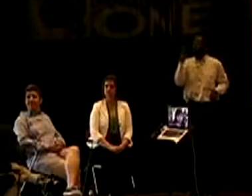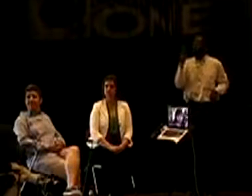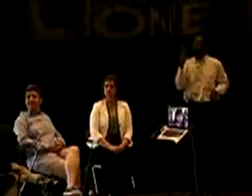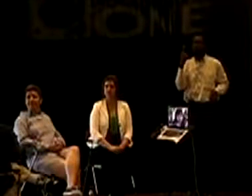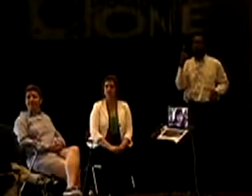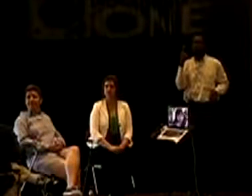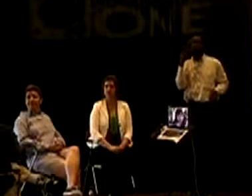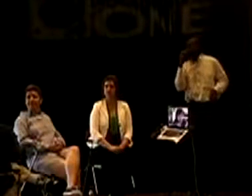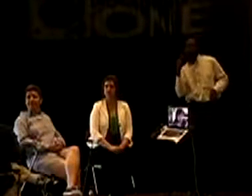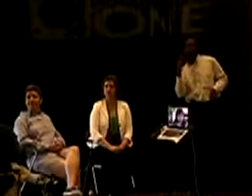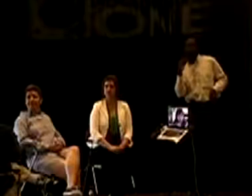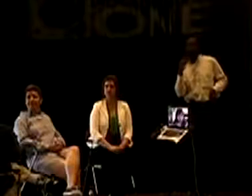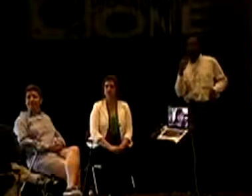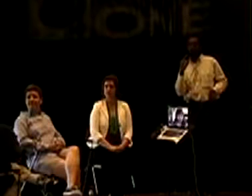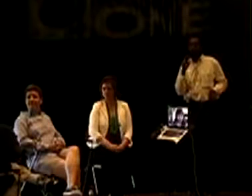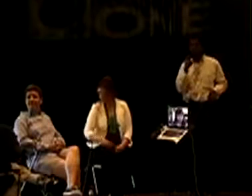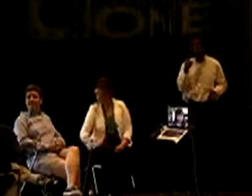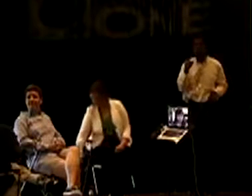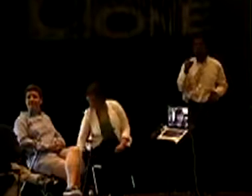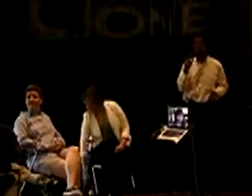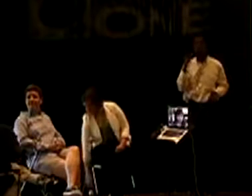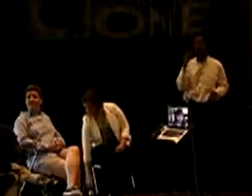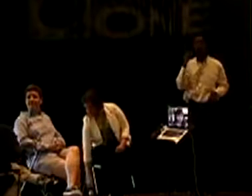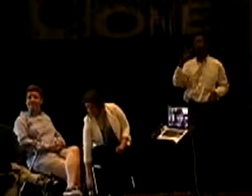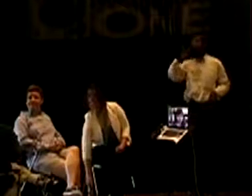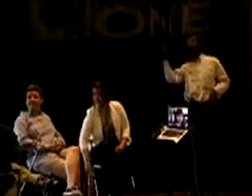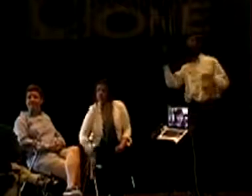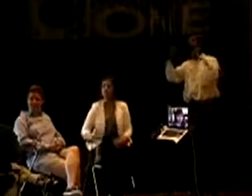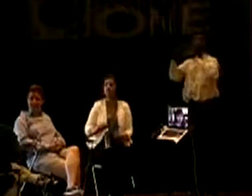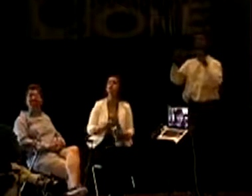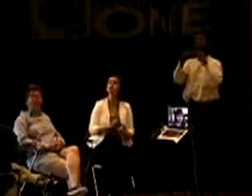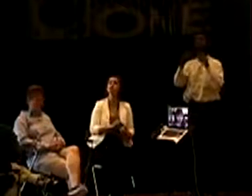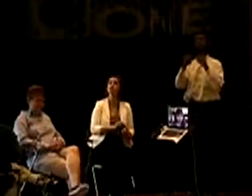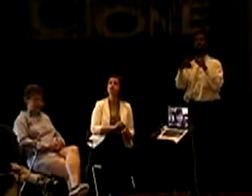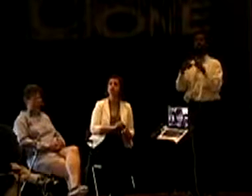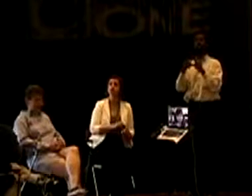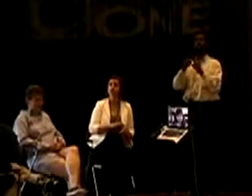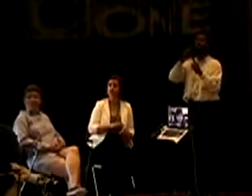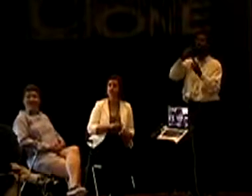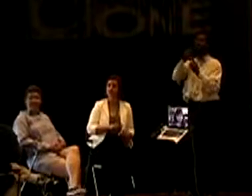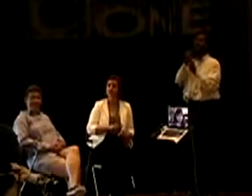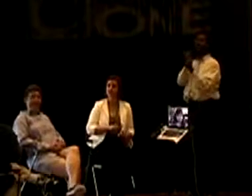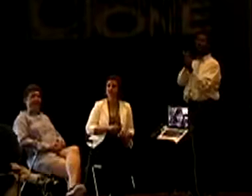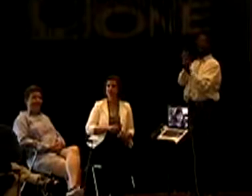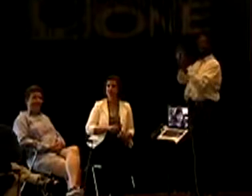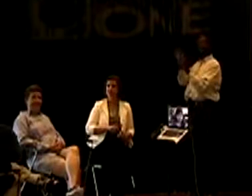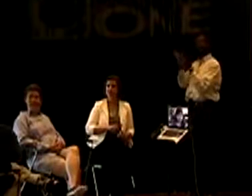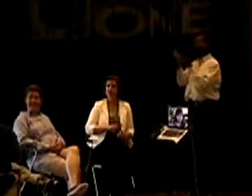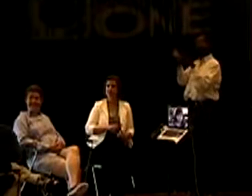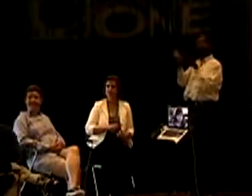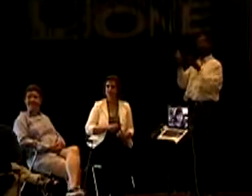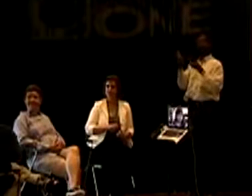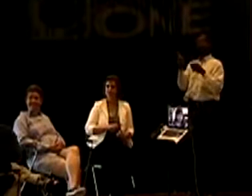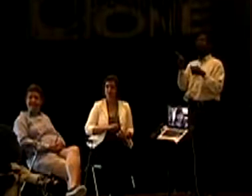Every once in a while, I have wondered if you have seen stories about deaf and hearing couples who went to